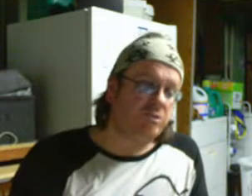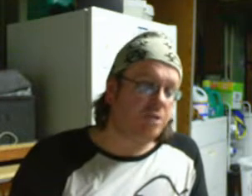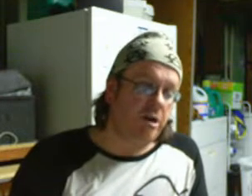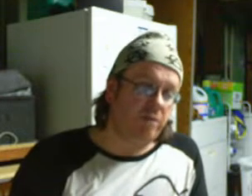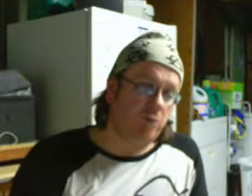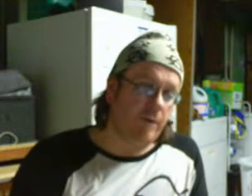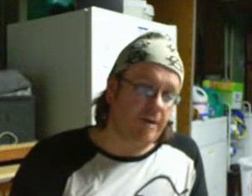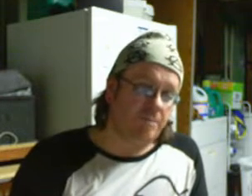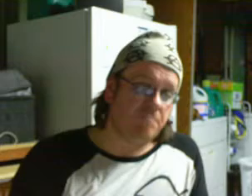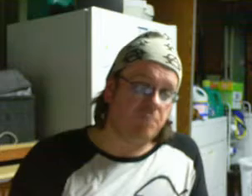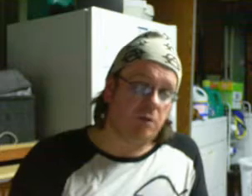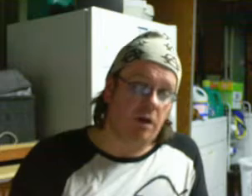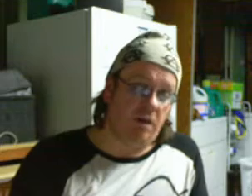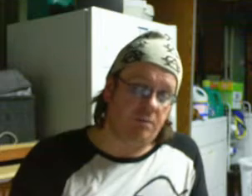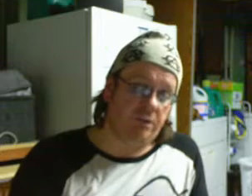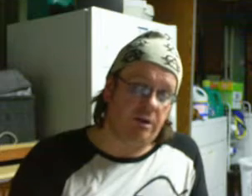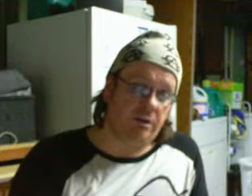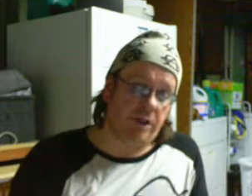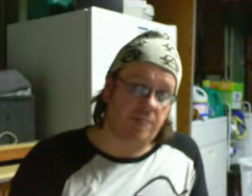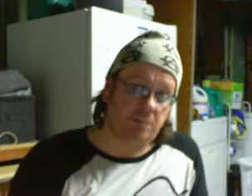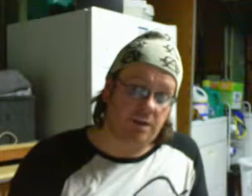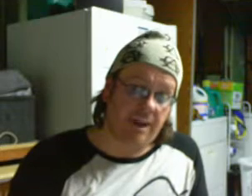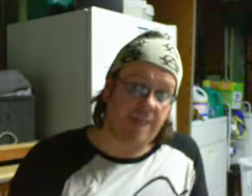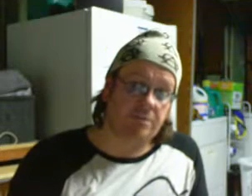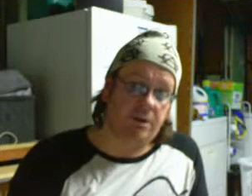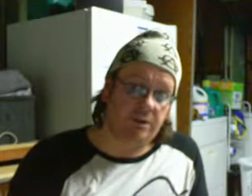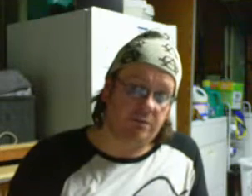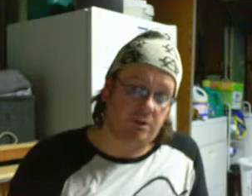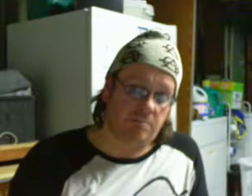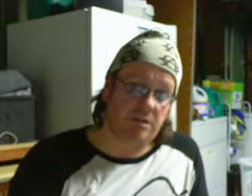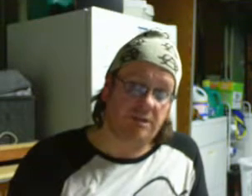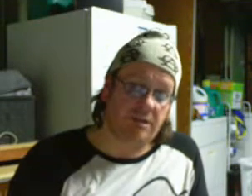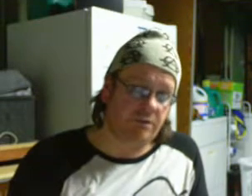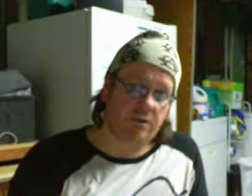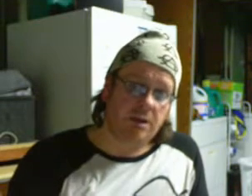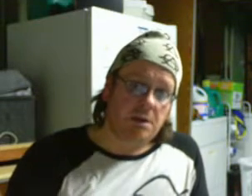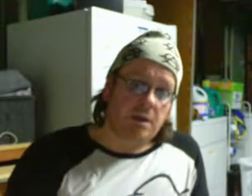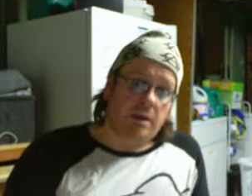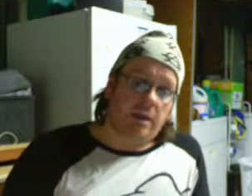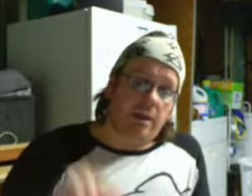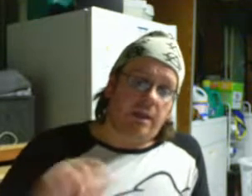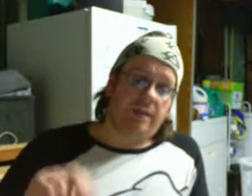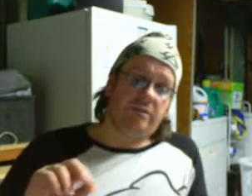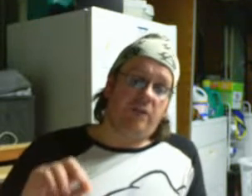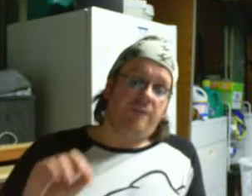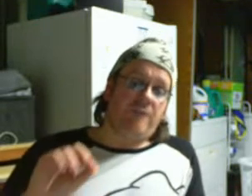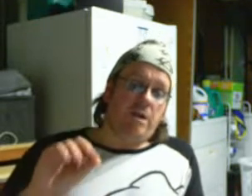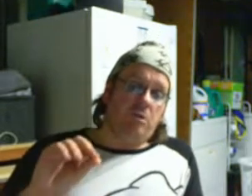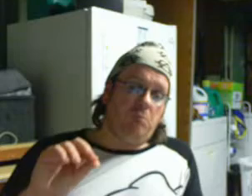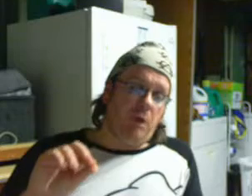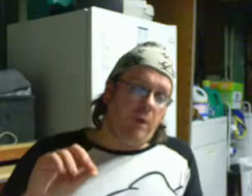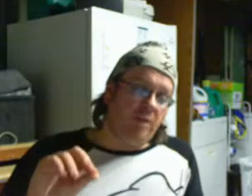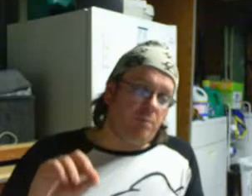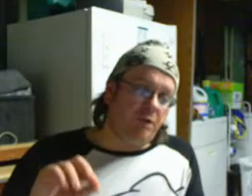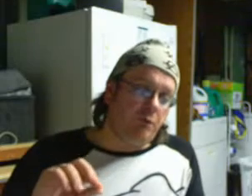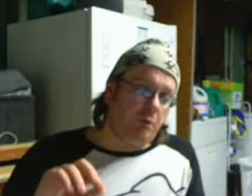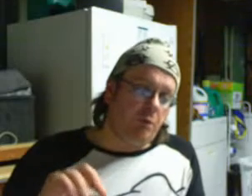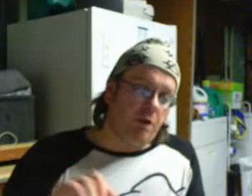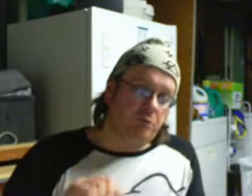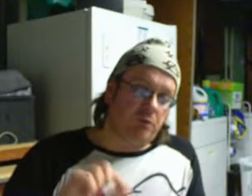of Moab, Milcom, the god of the Ammonites. He has not followed my ways by doing what I regard as